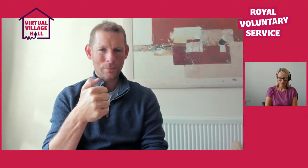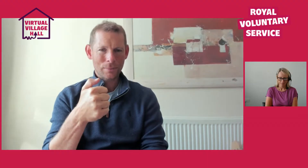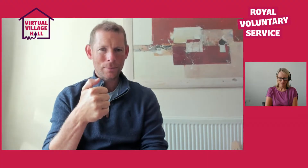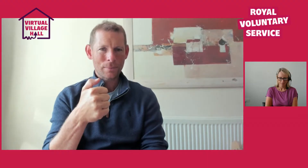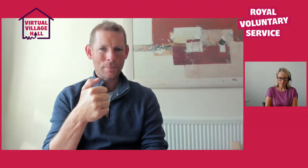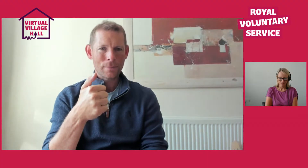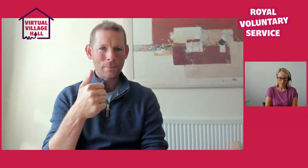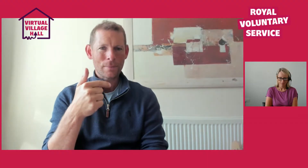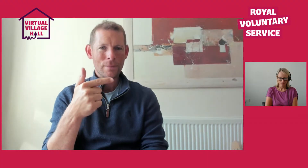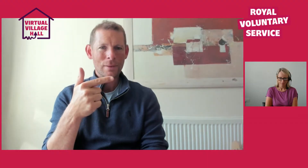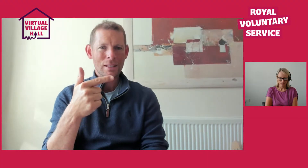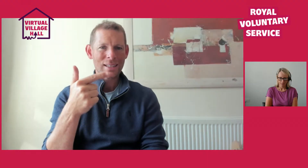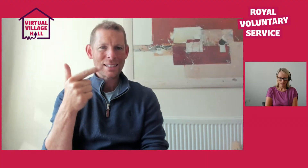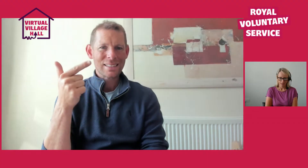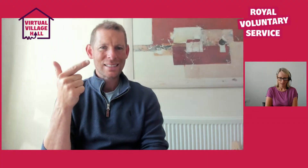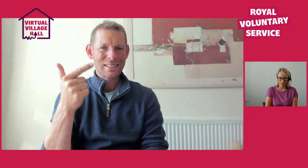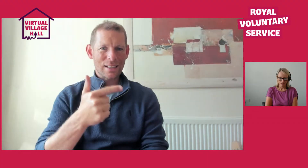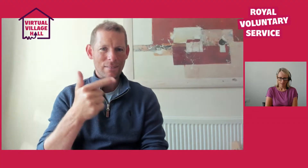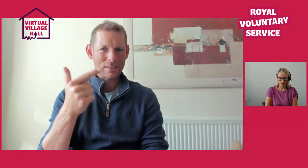16,